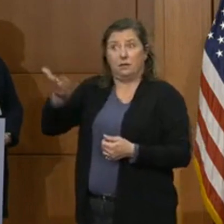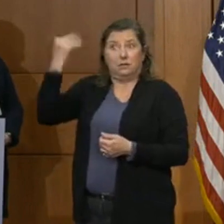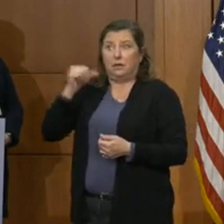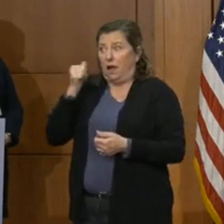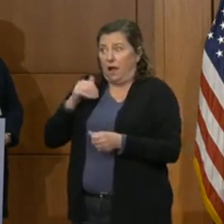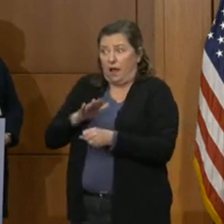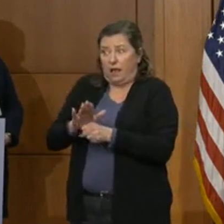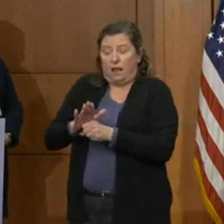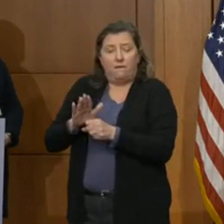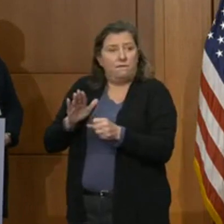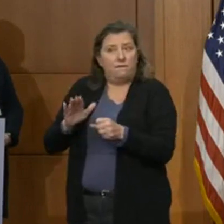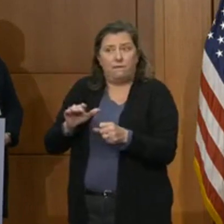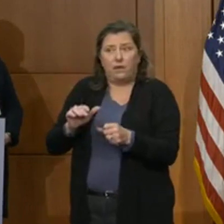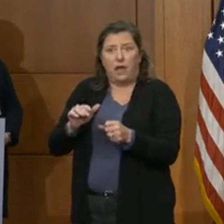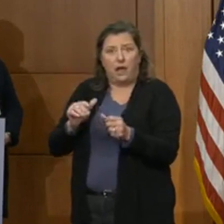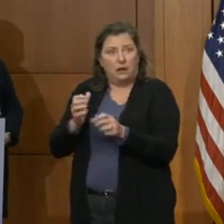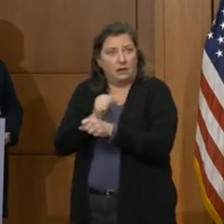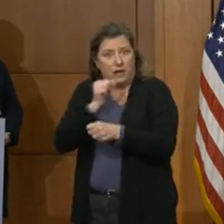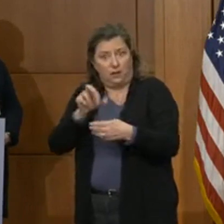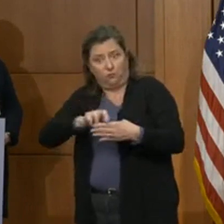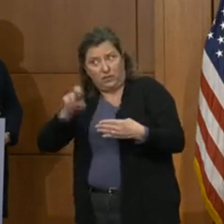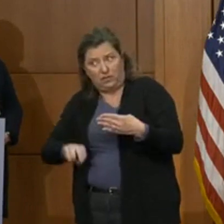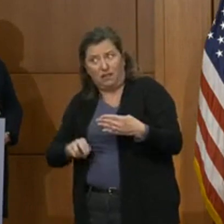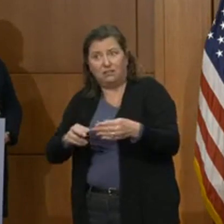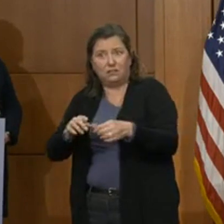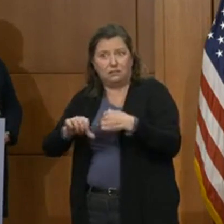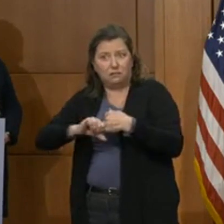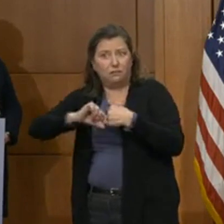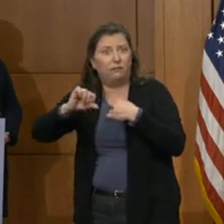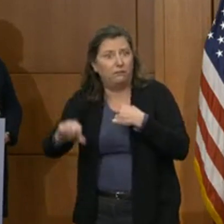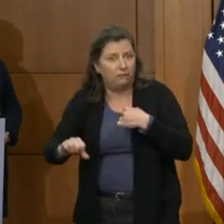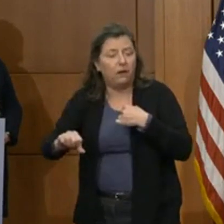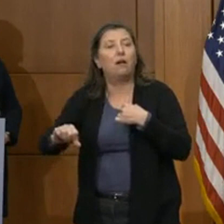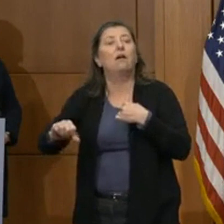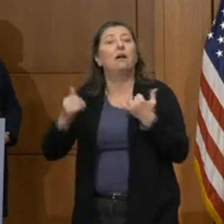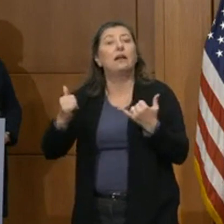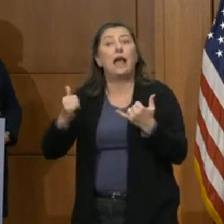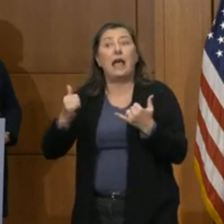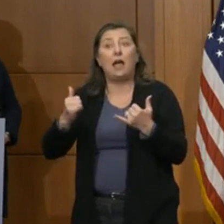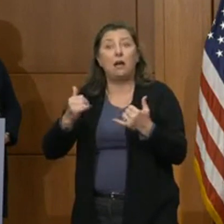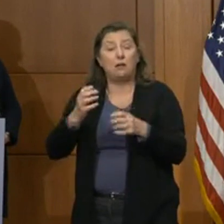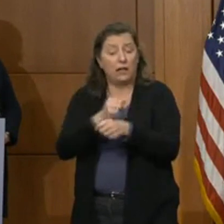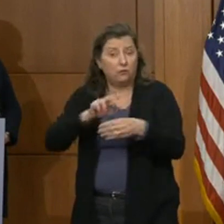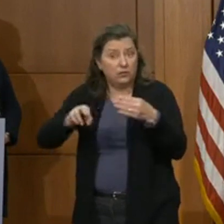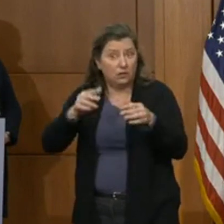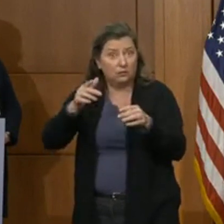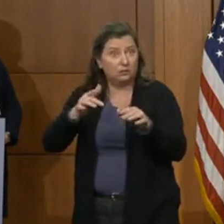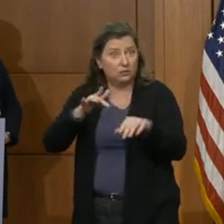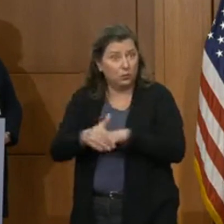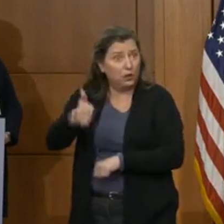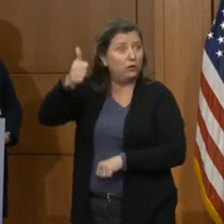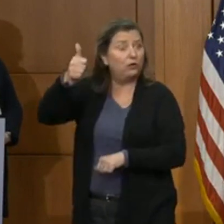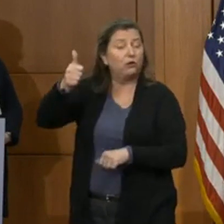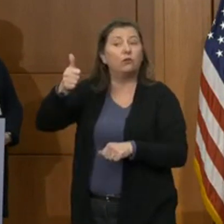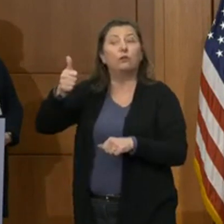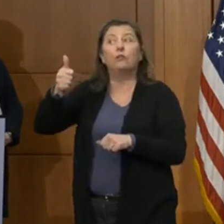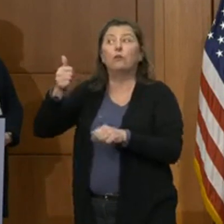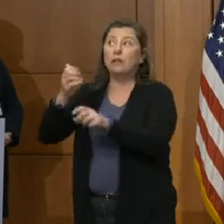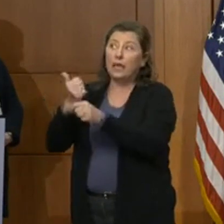time, that providers are now seeing that turnaround time is lower and that the supplies are